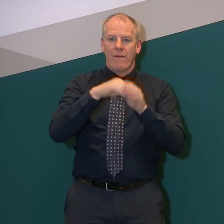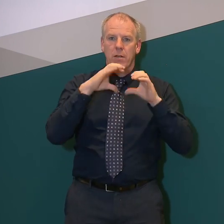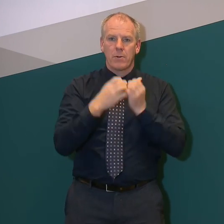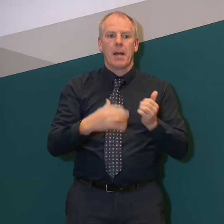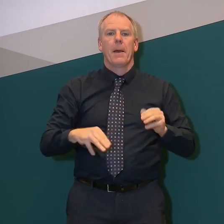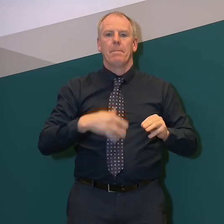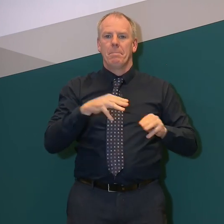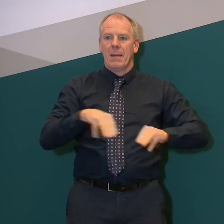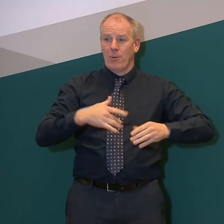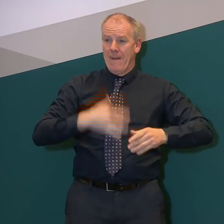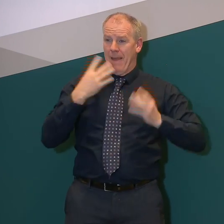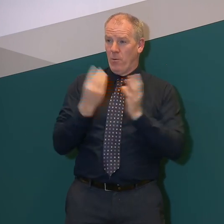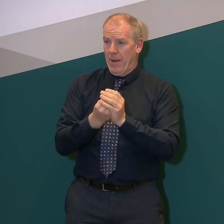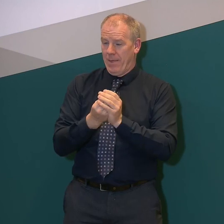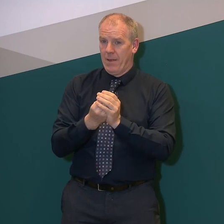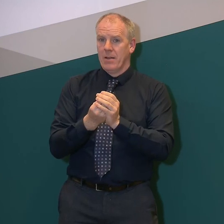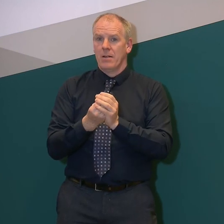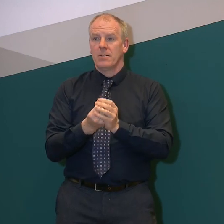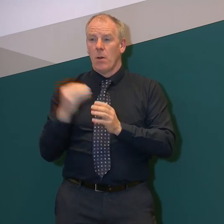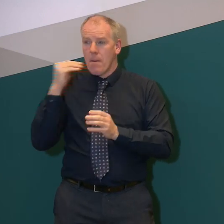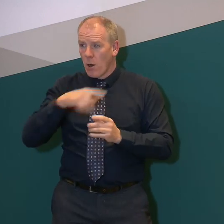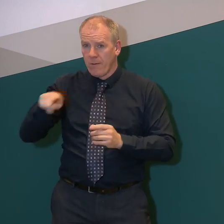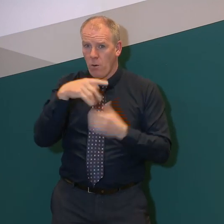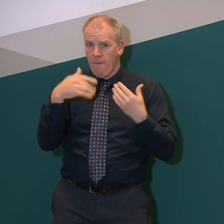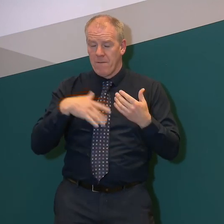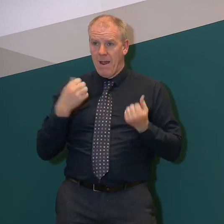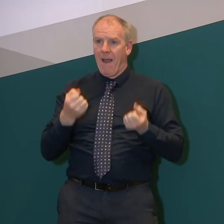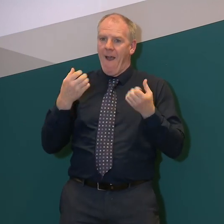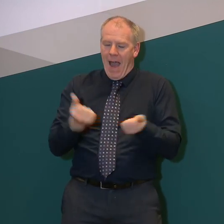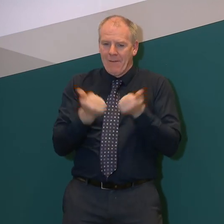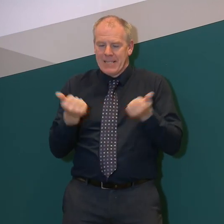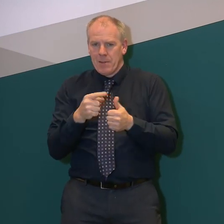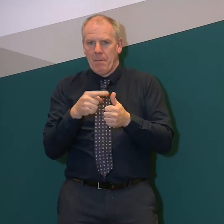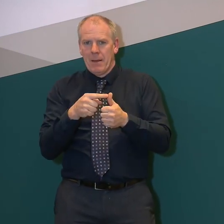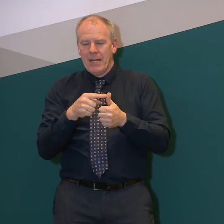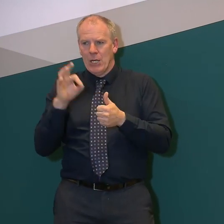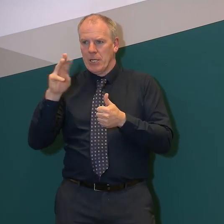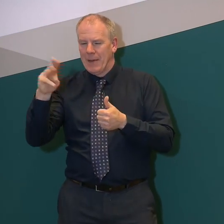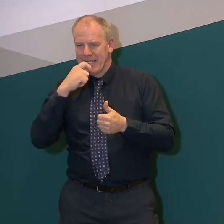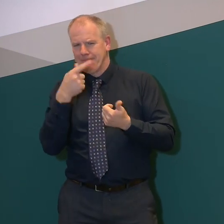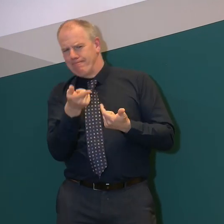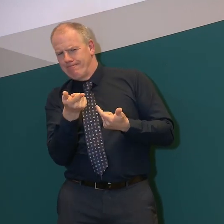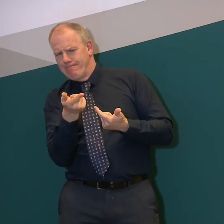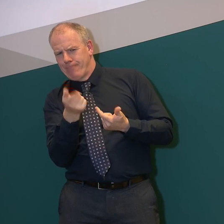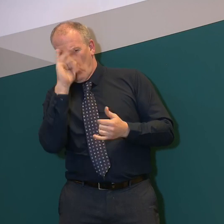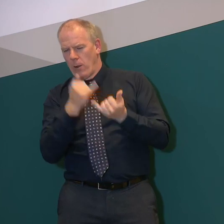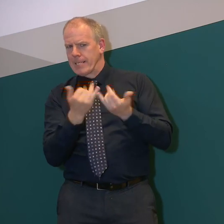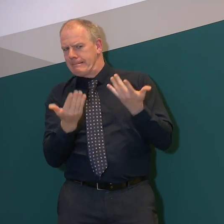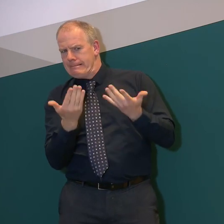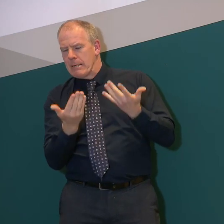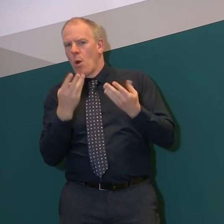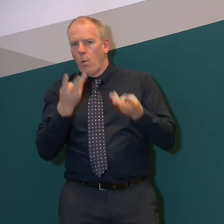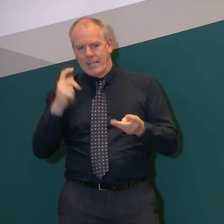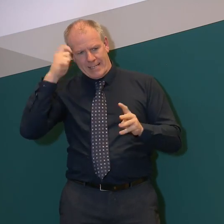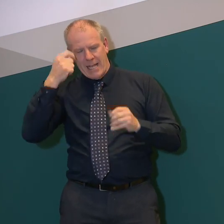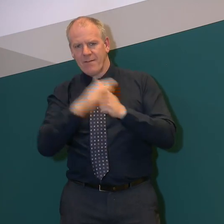really important measure for you, if you have these symptoms, if your GP has identified you as meeting the case definition and wants you to be